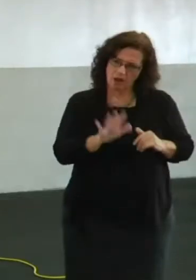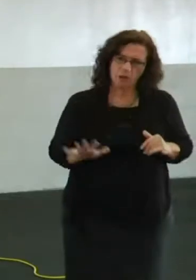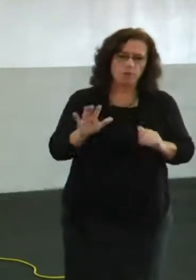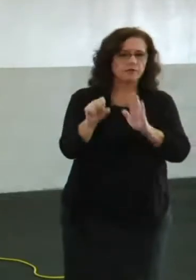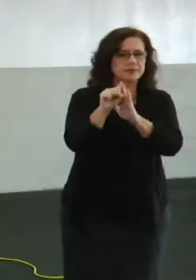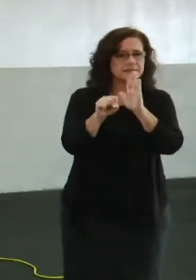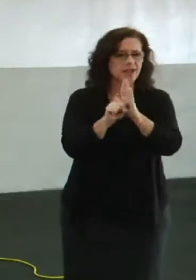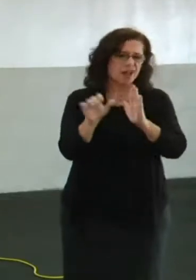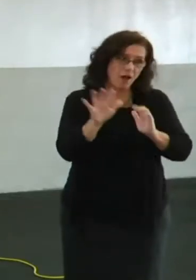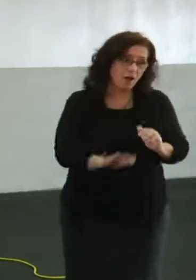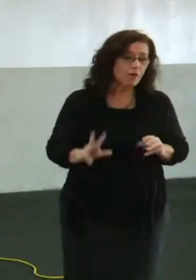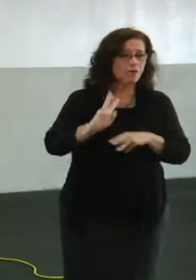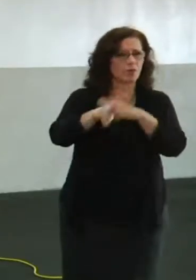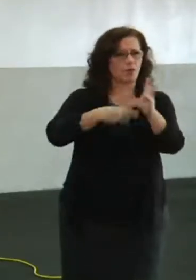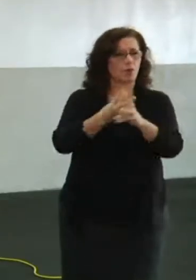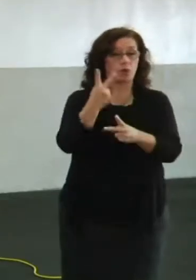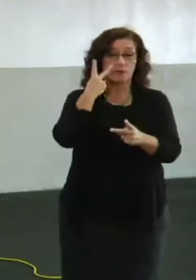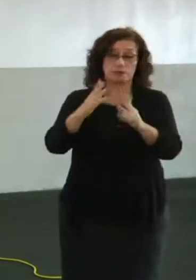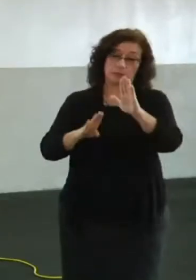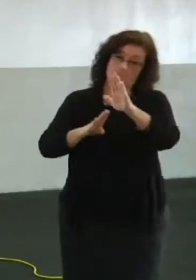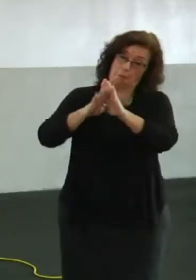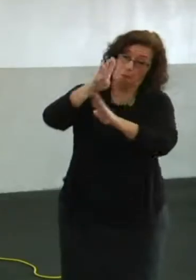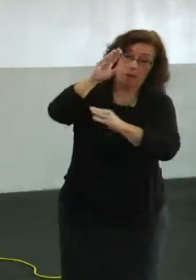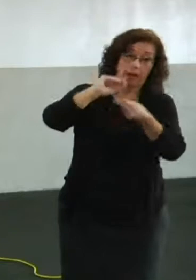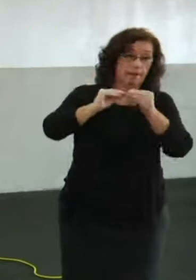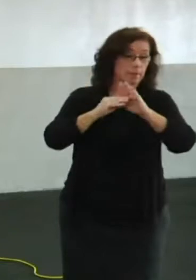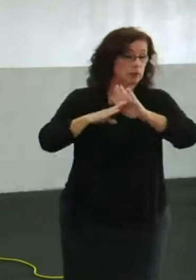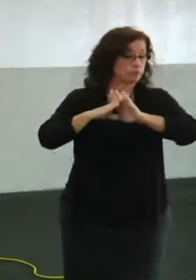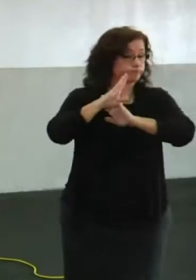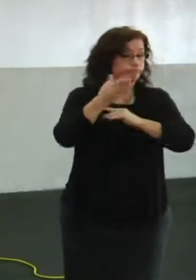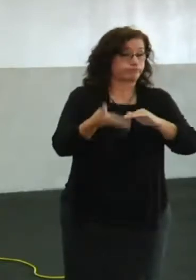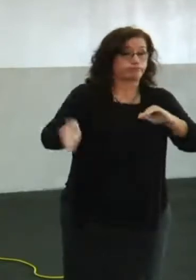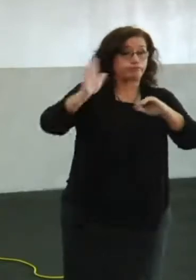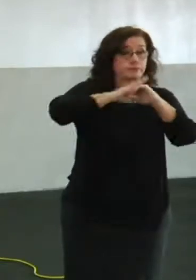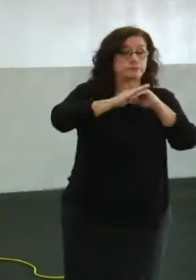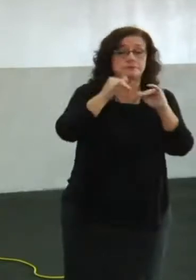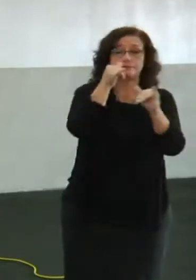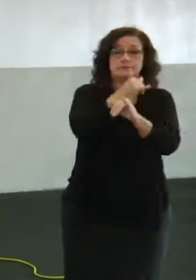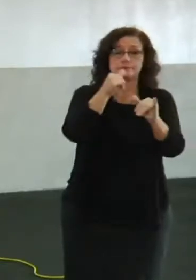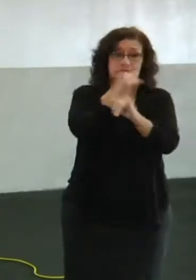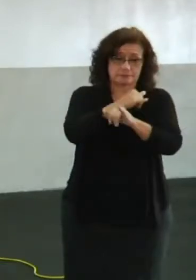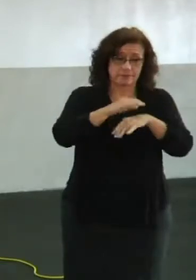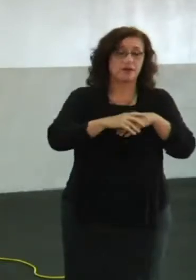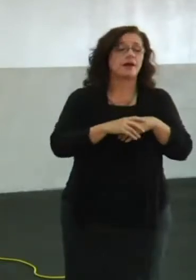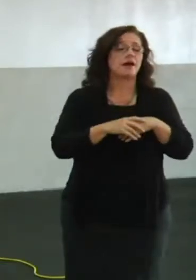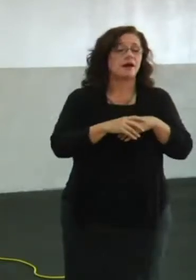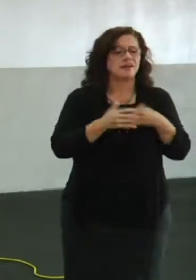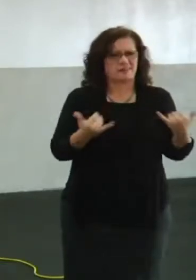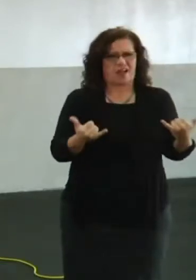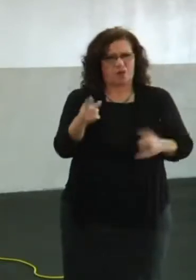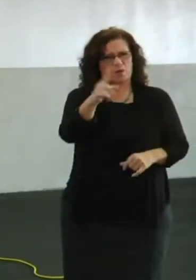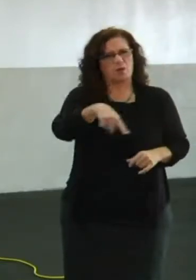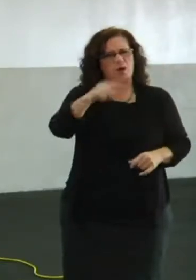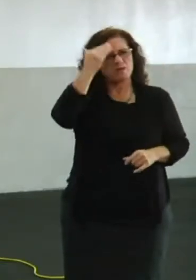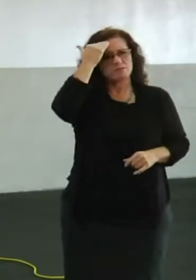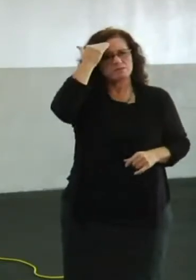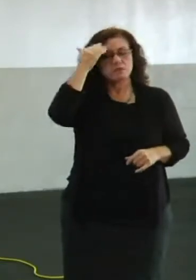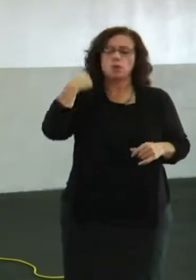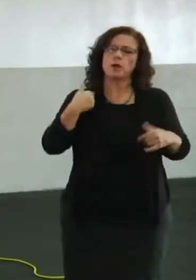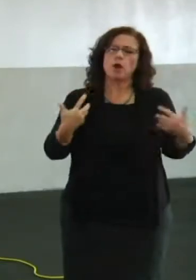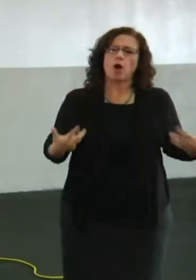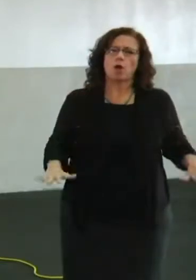where we're seeing a second wave of surge in cases. And so with that, I think many of you are now familiar that we are in the